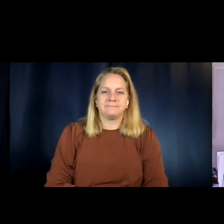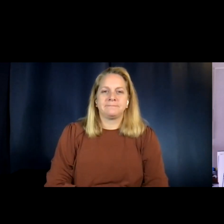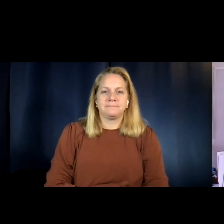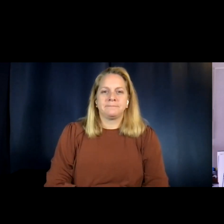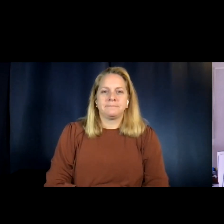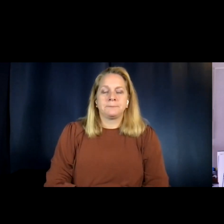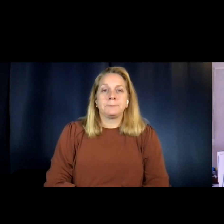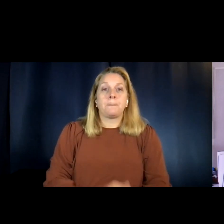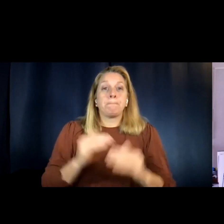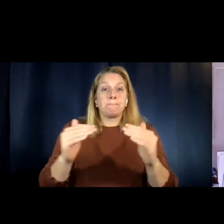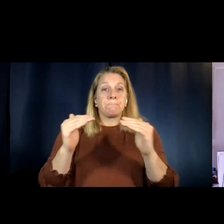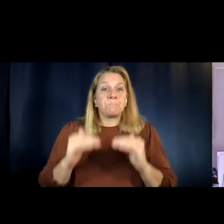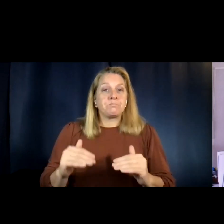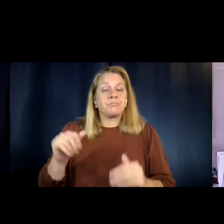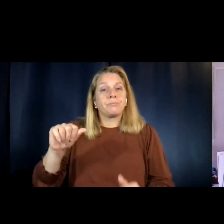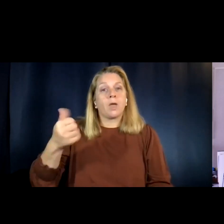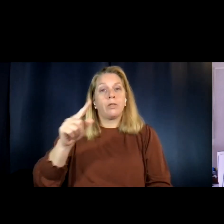And one question,